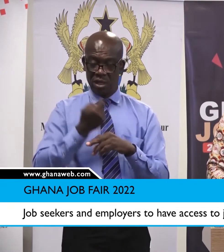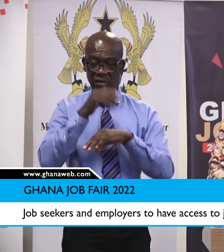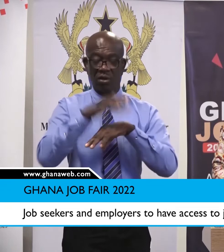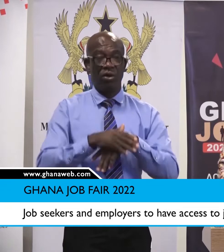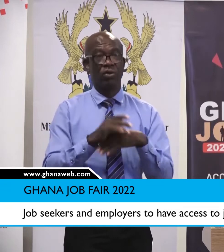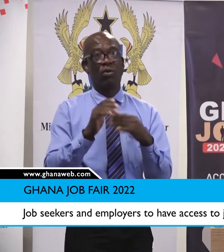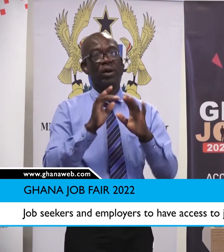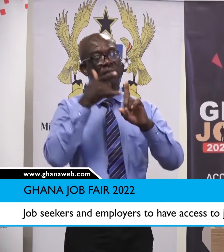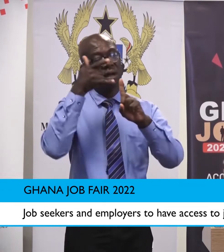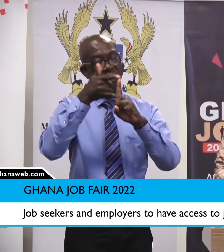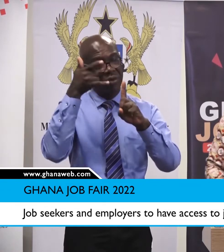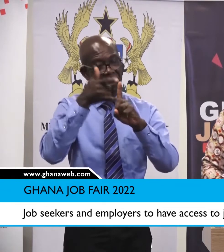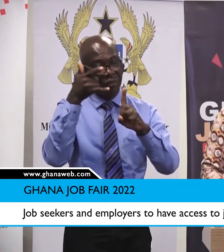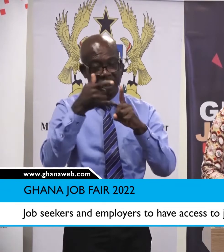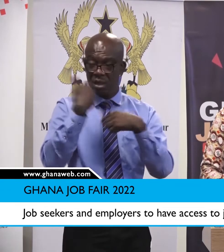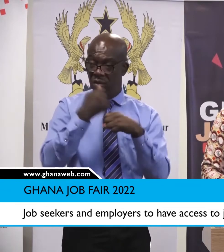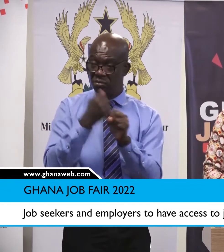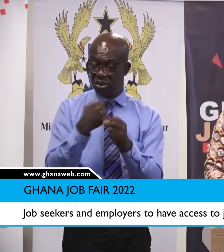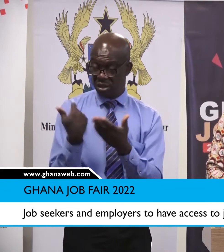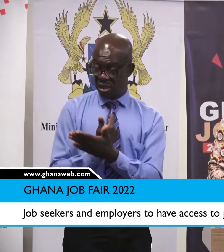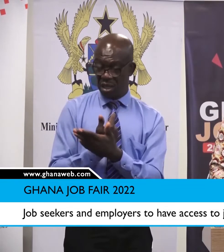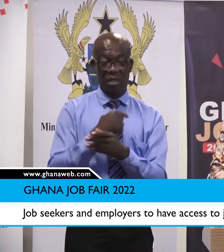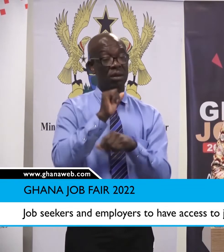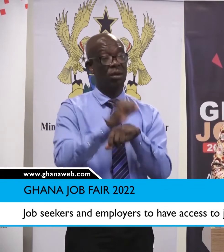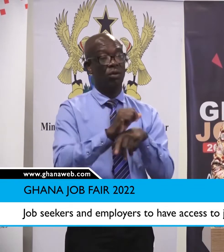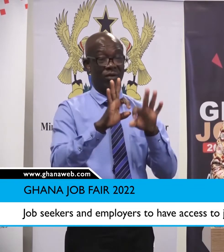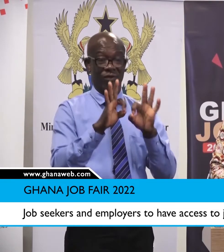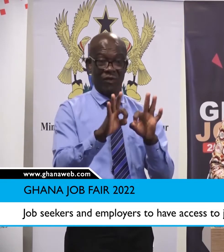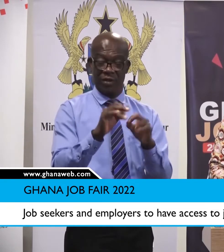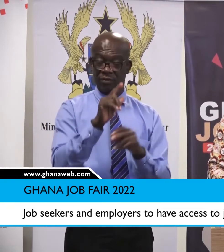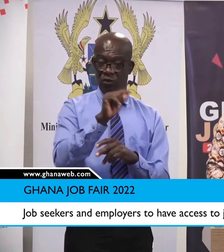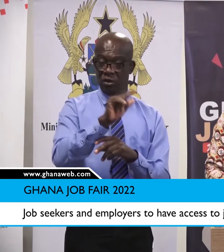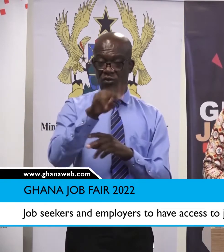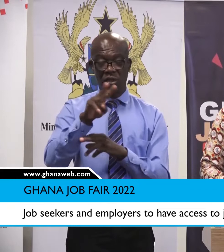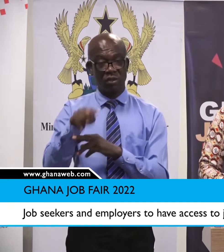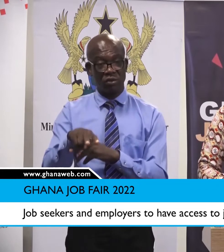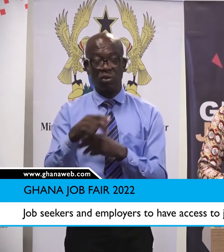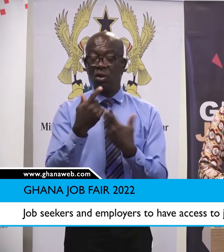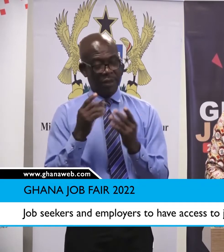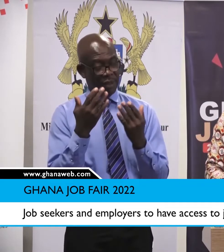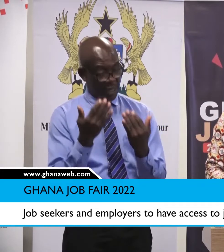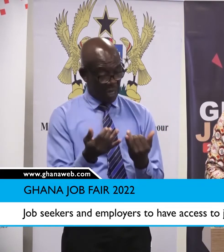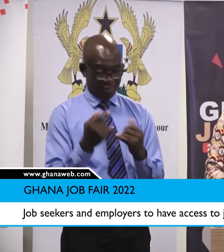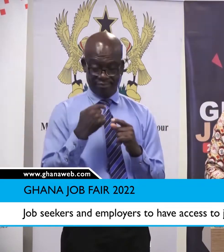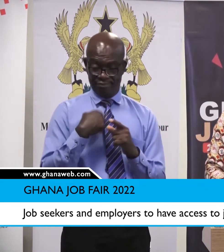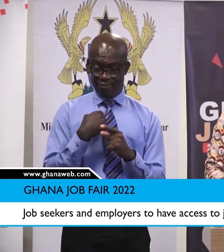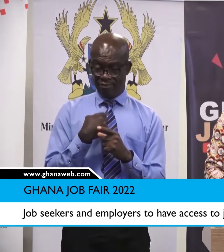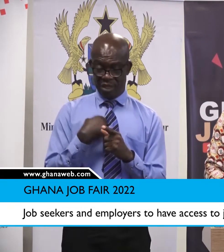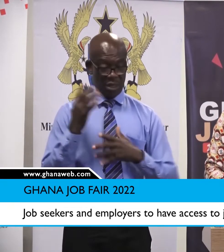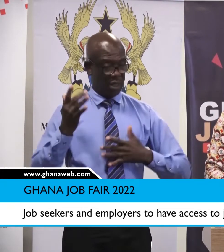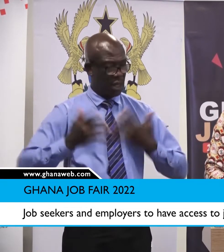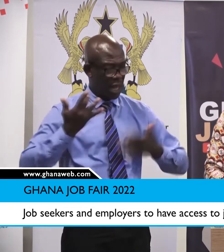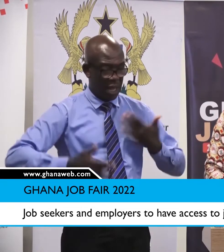platform, which makes the Ghana Job Fair 2022 again another hybrid event. I am extremely